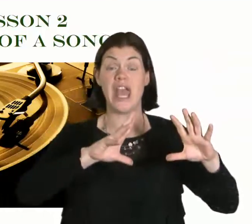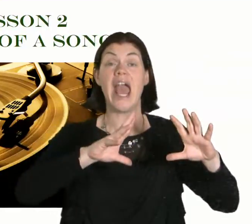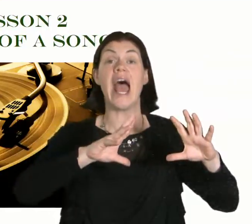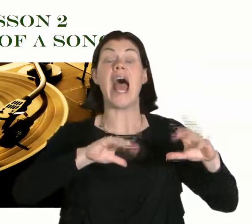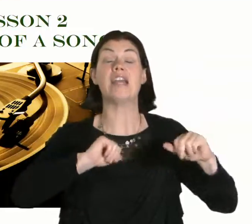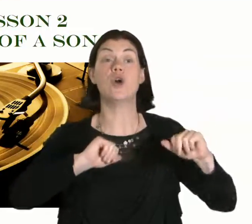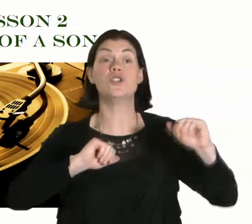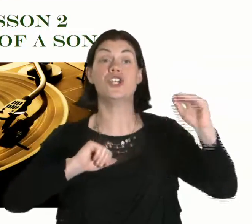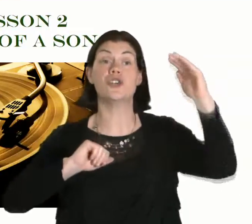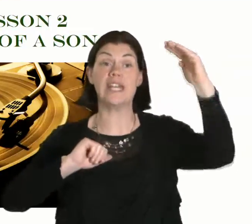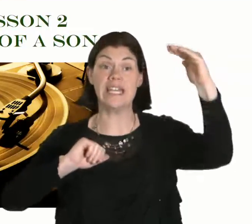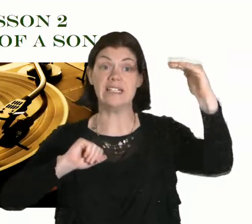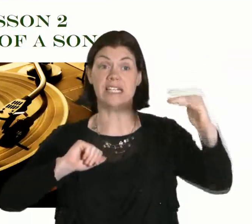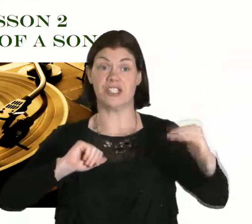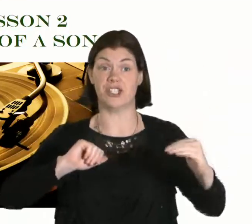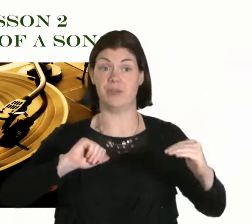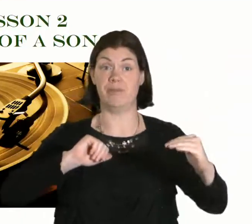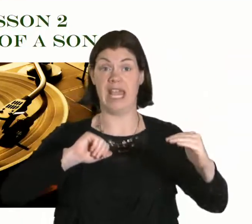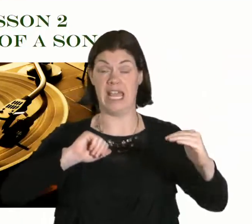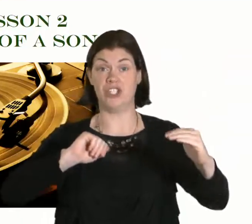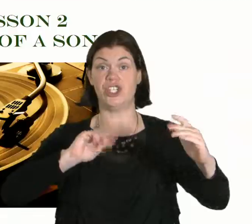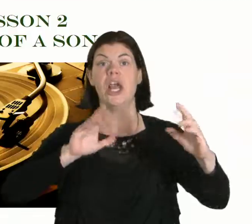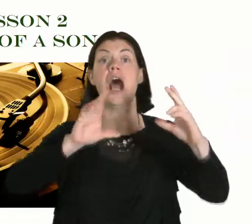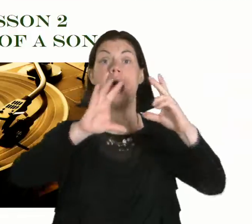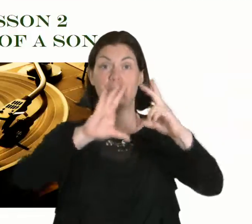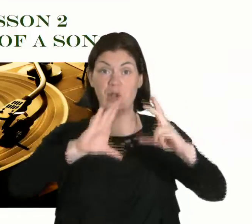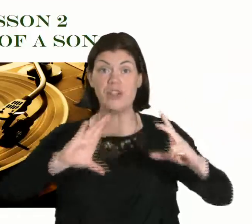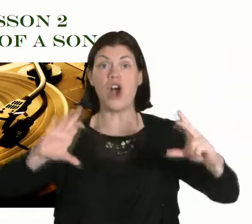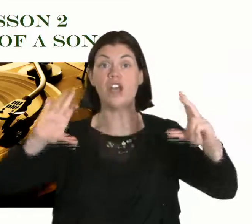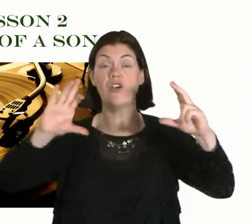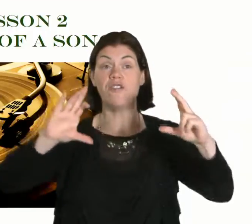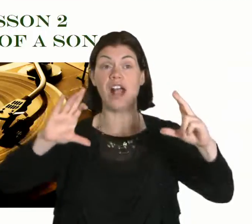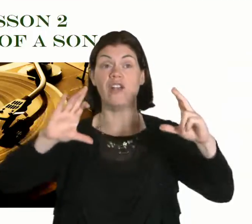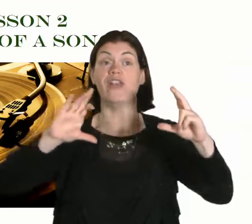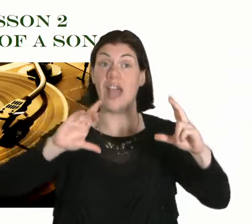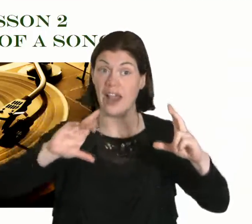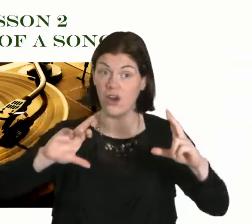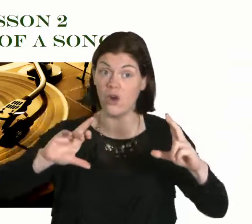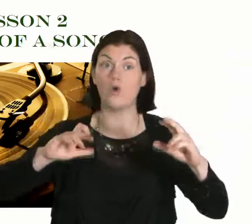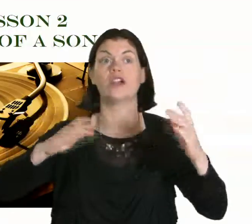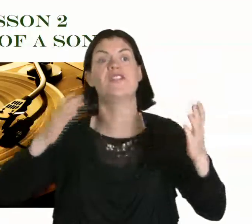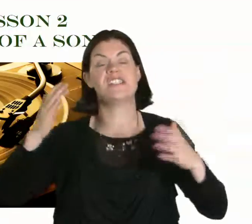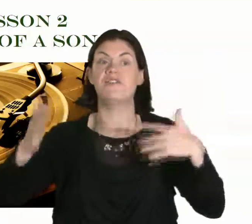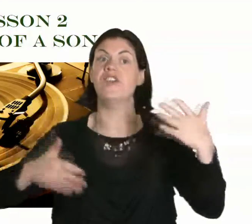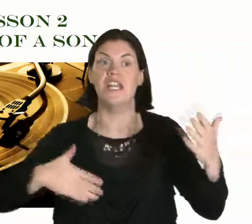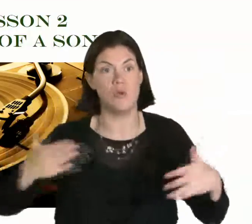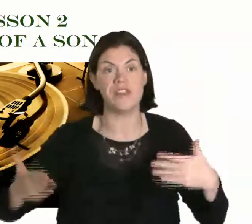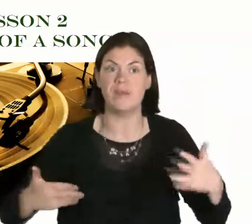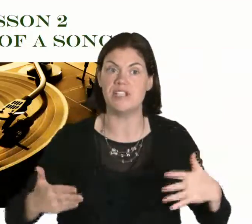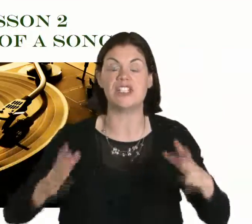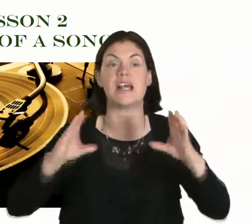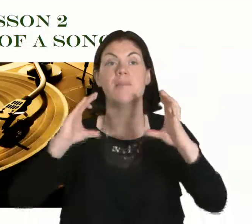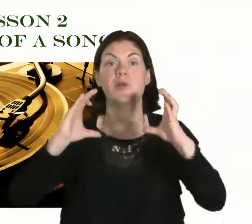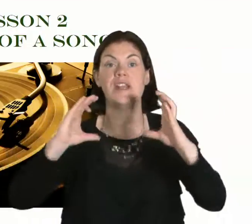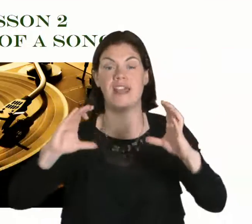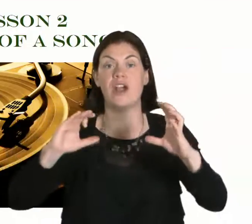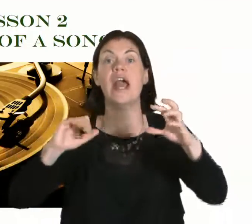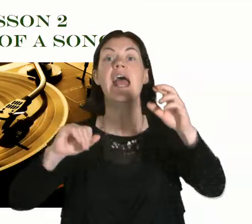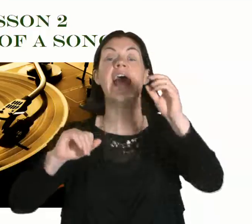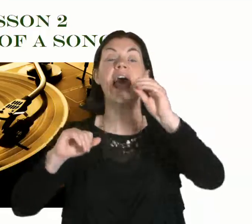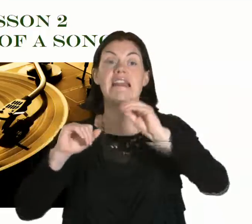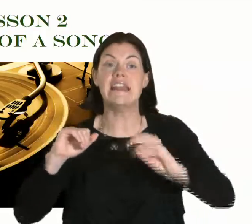page and go to your English page, upload the audio file there, or if it's a video with images, upload